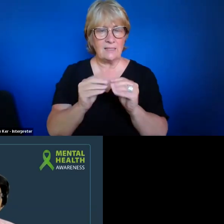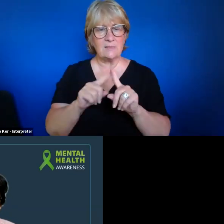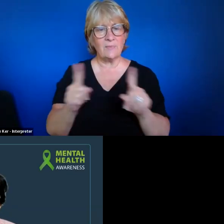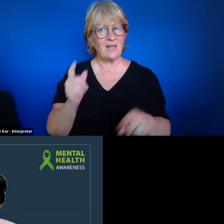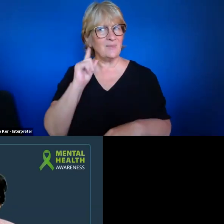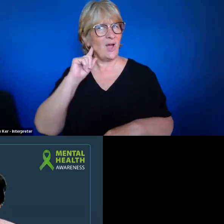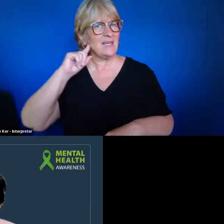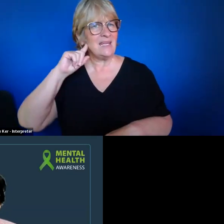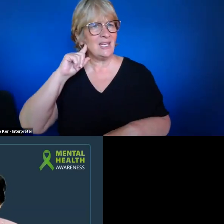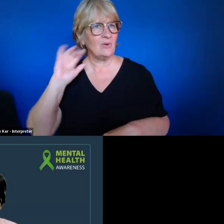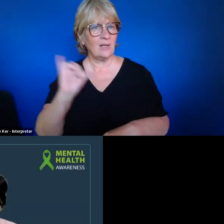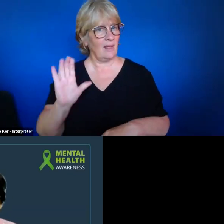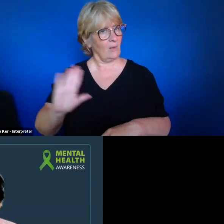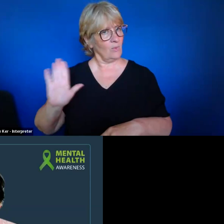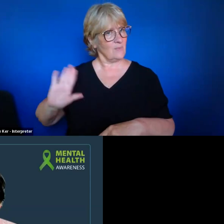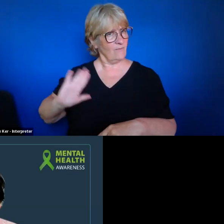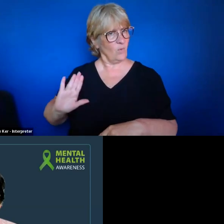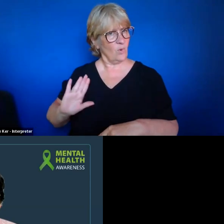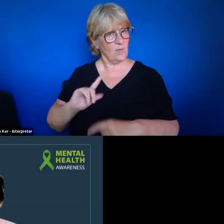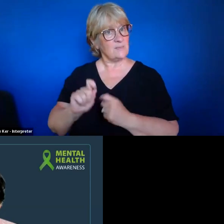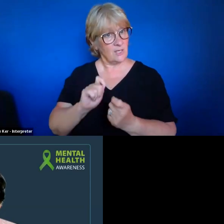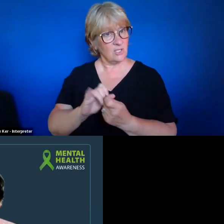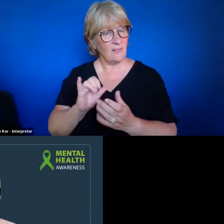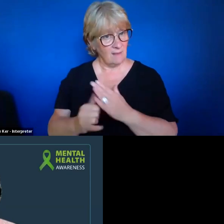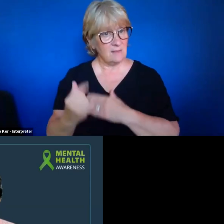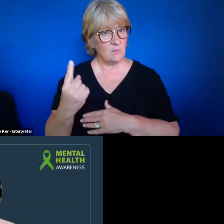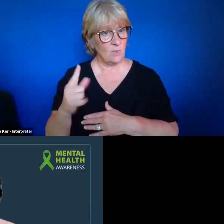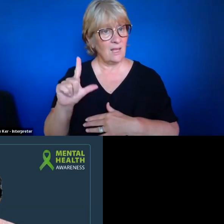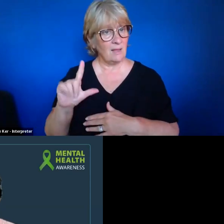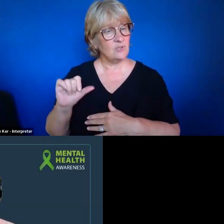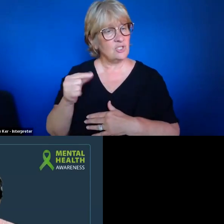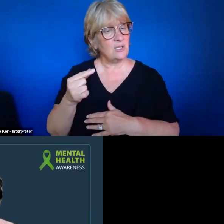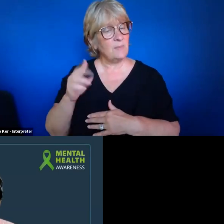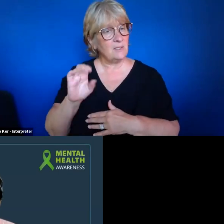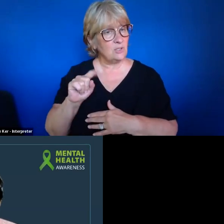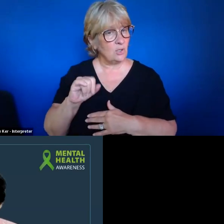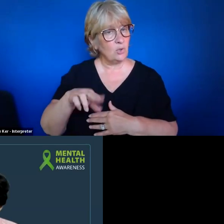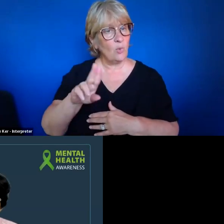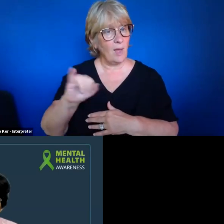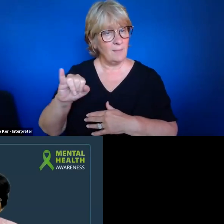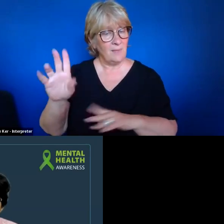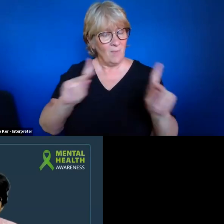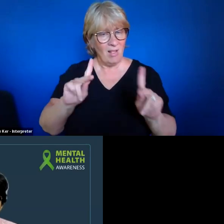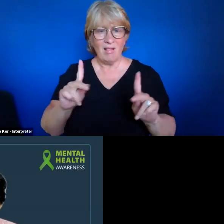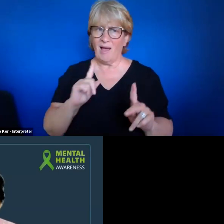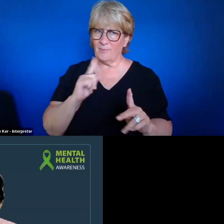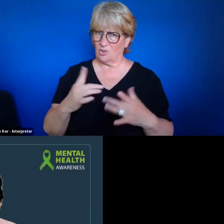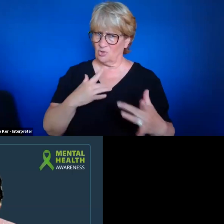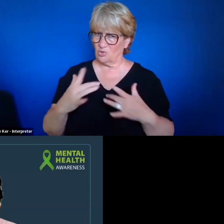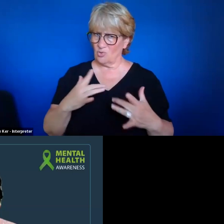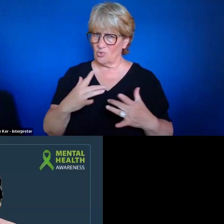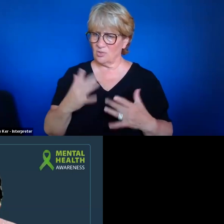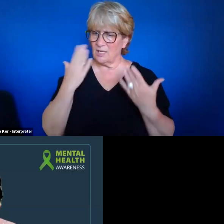I was before, especially this one group of LGBTQI people. So I'm concerned and I don't know what